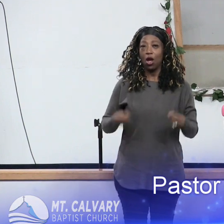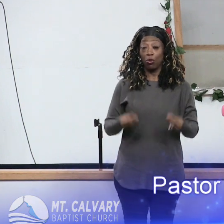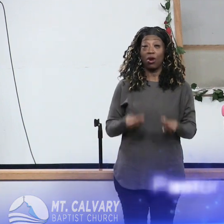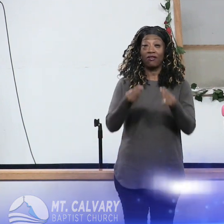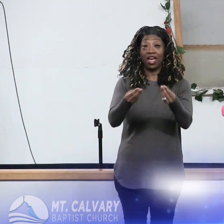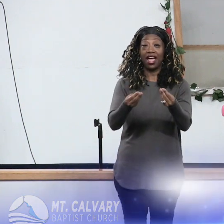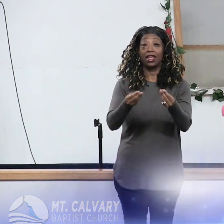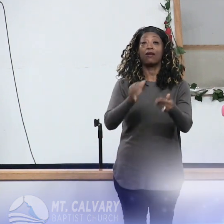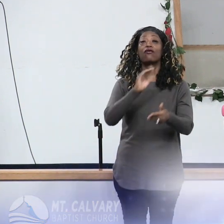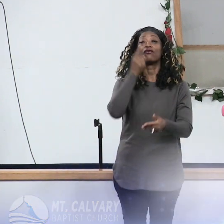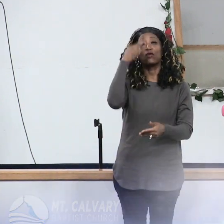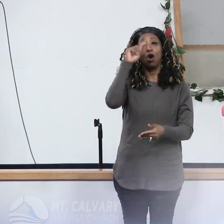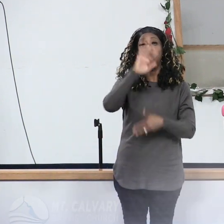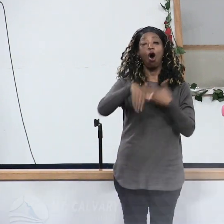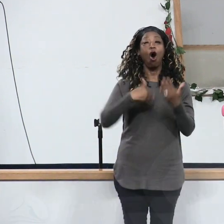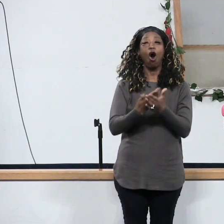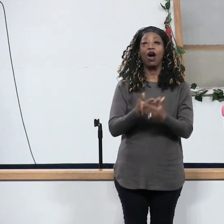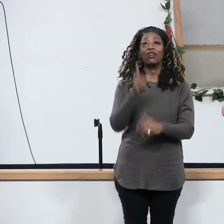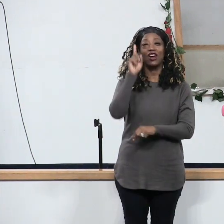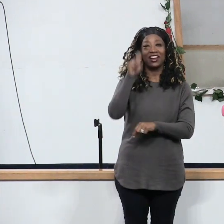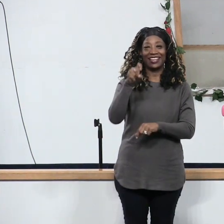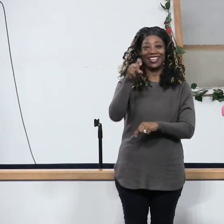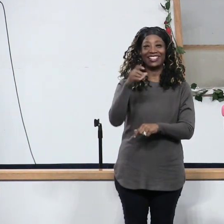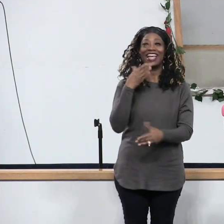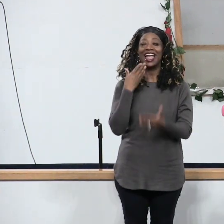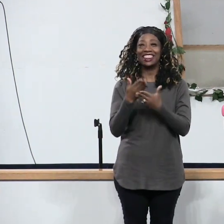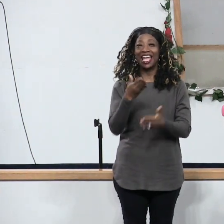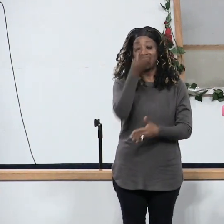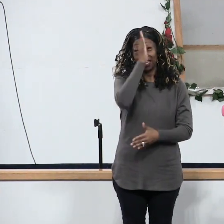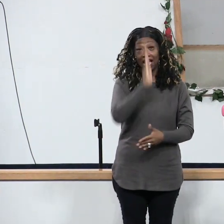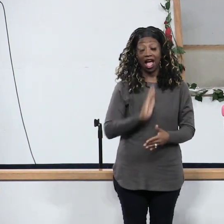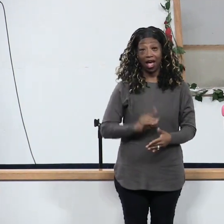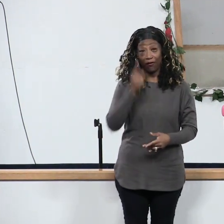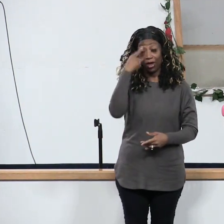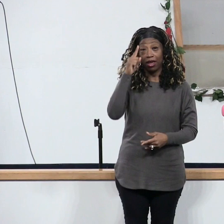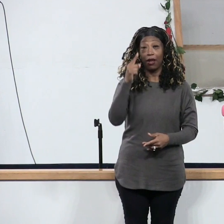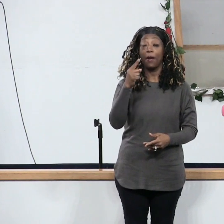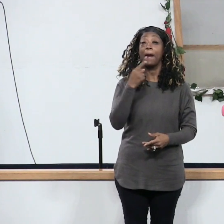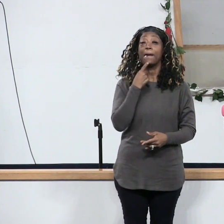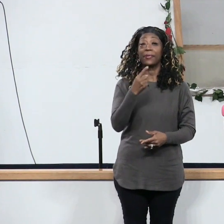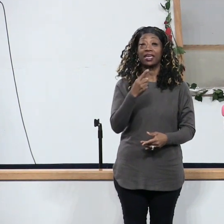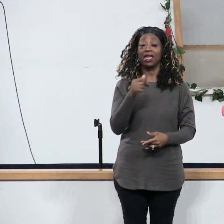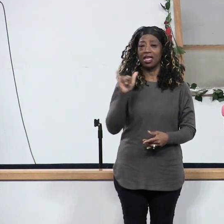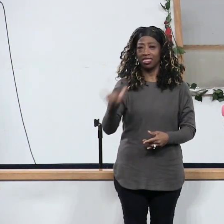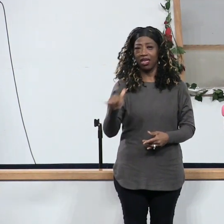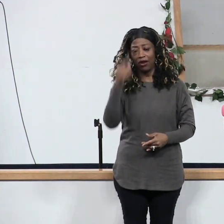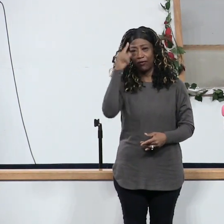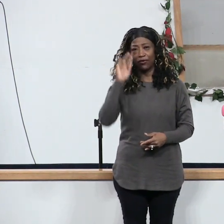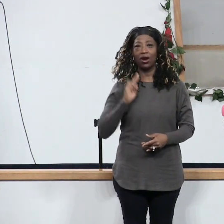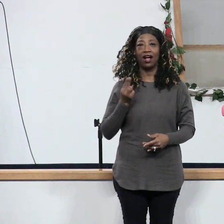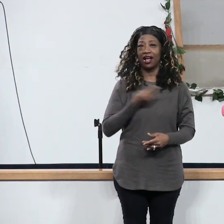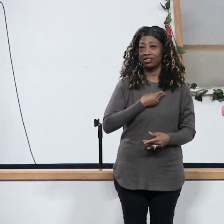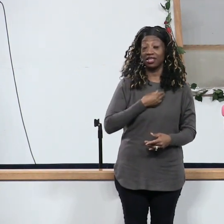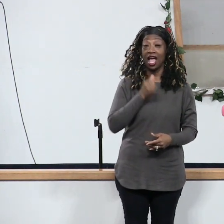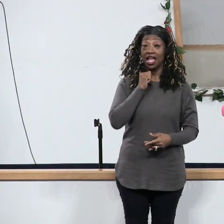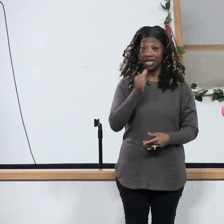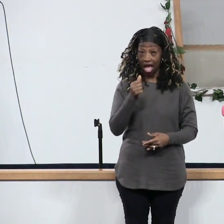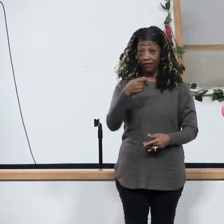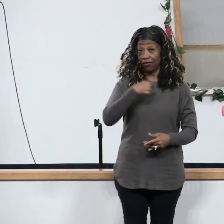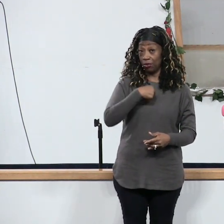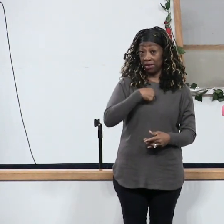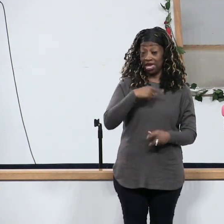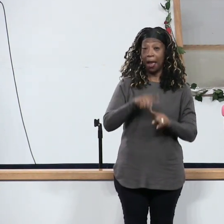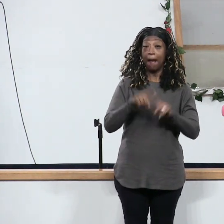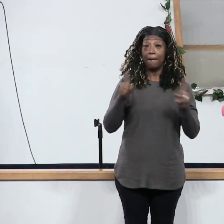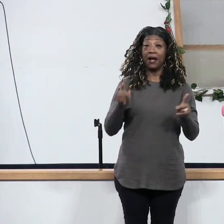all of our needs. I thank God for him being there for us, right? Not just for me, but for us. So